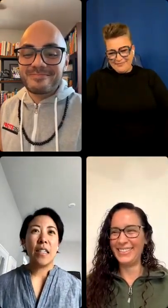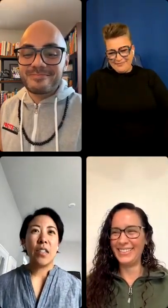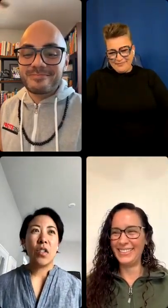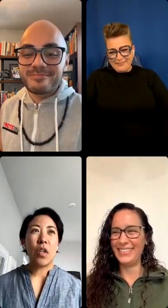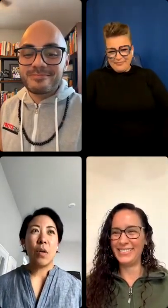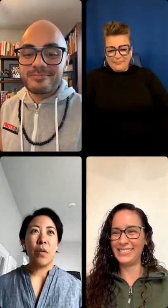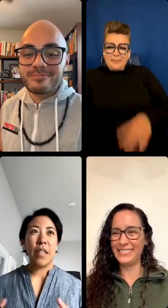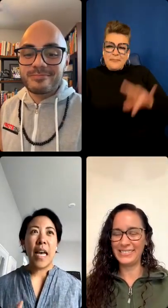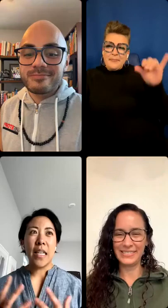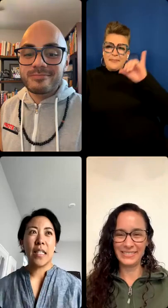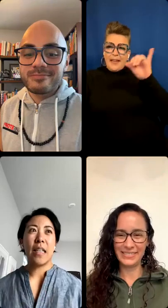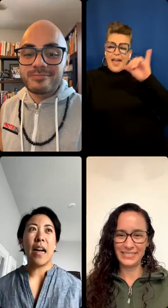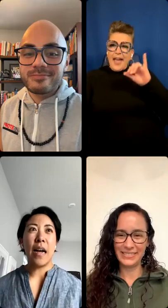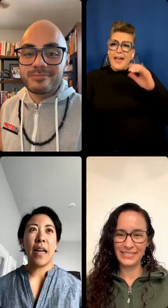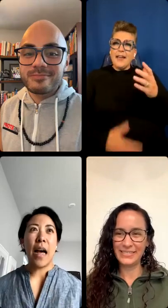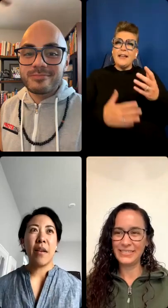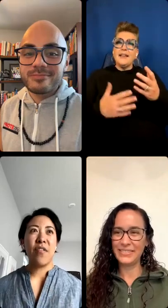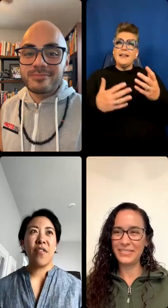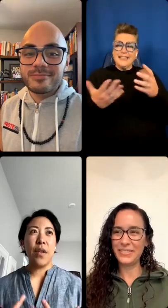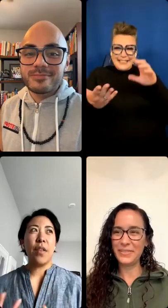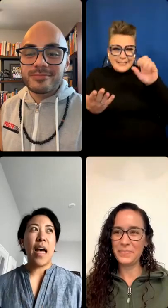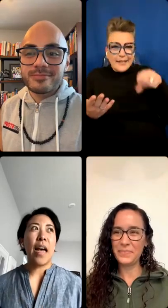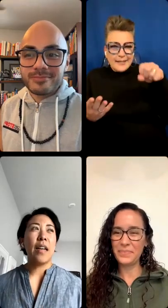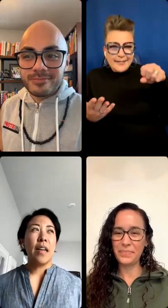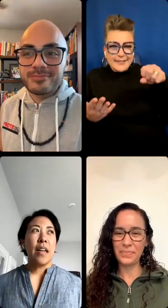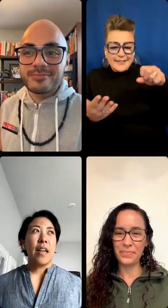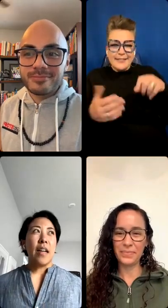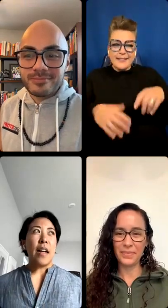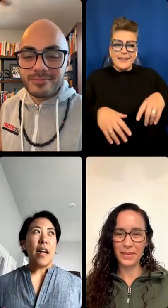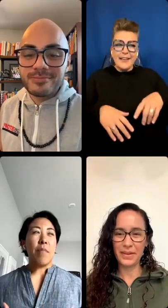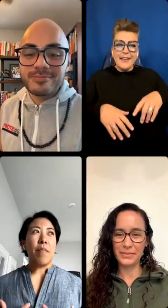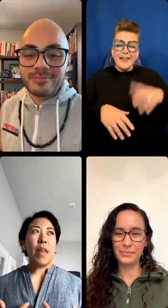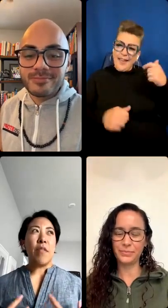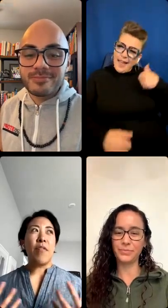And so, yes, I feel that